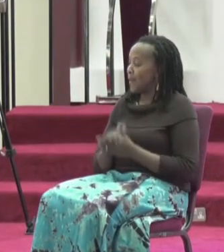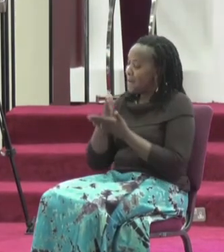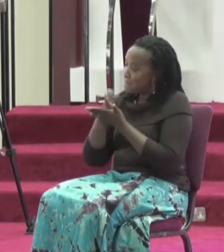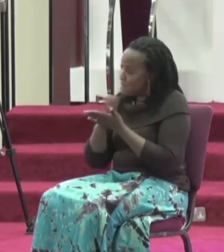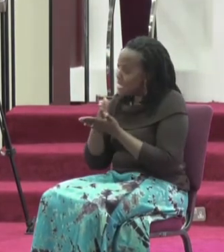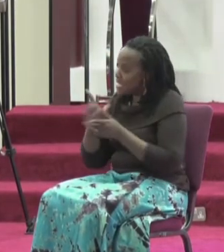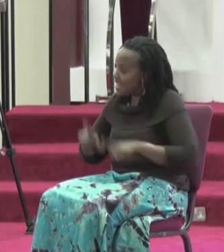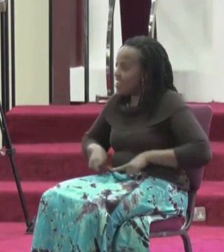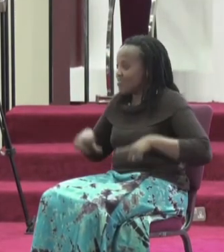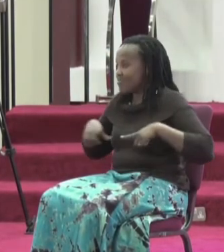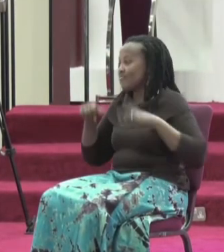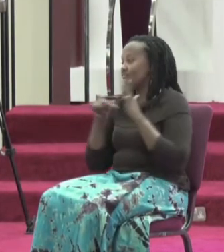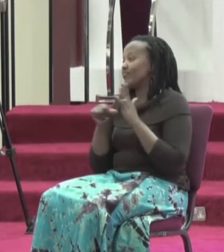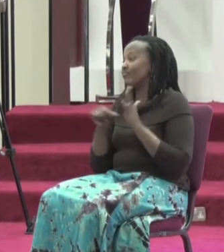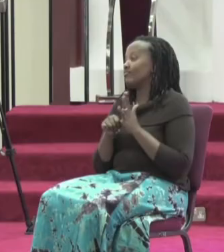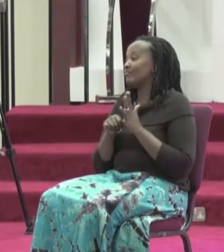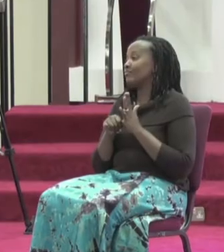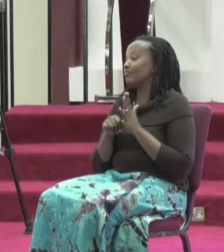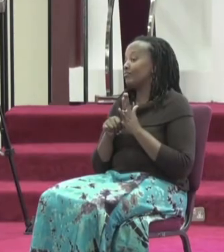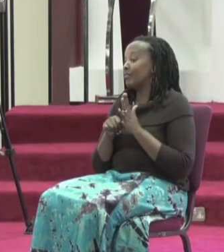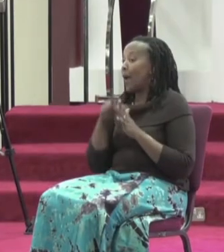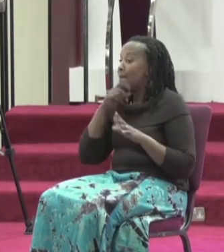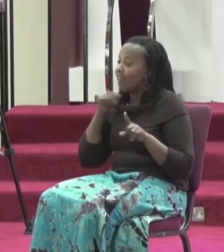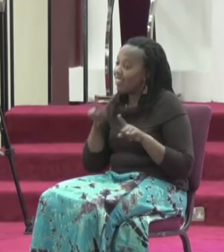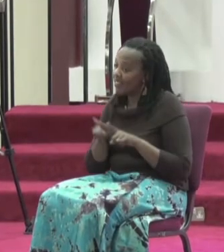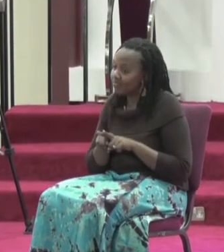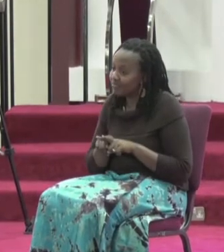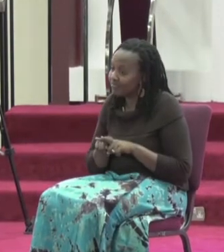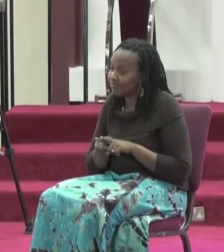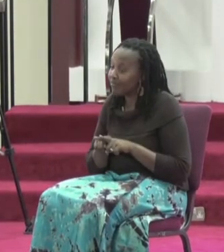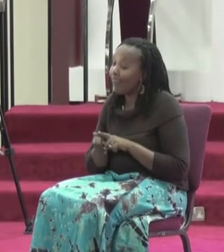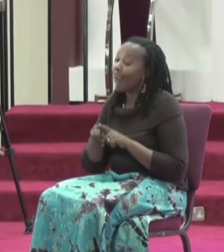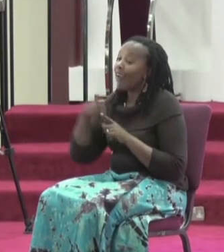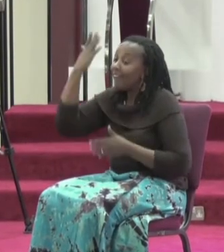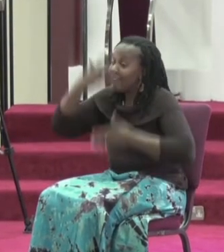Midlife crisis. Brother, just face reality.